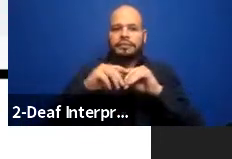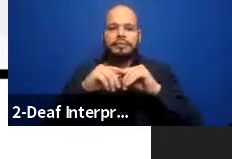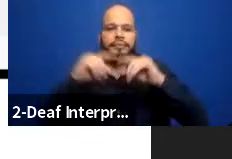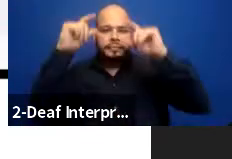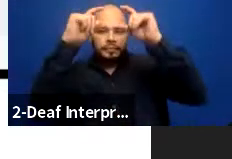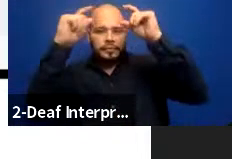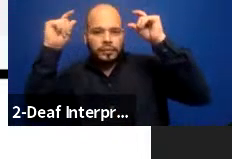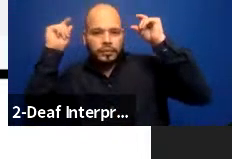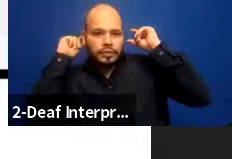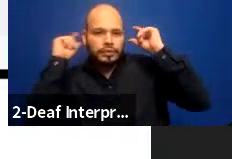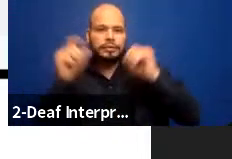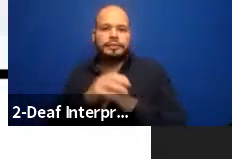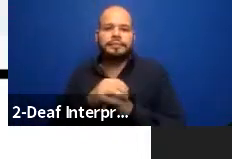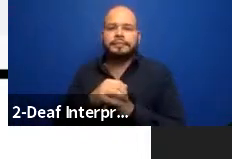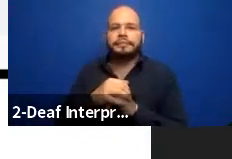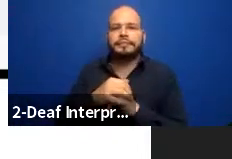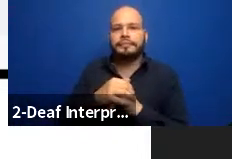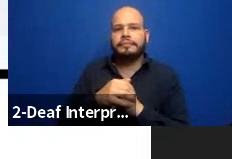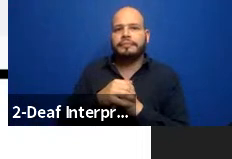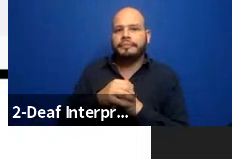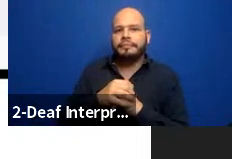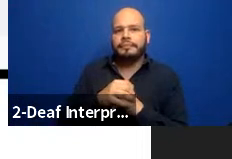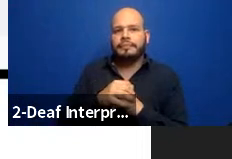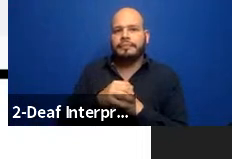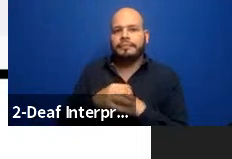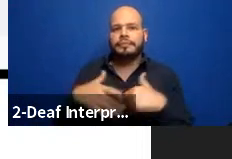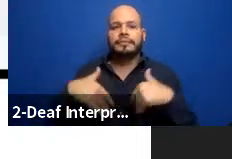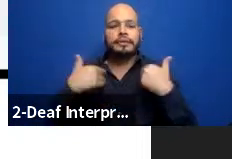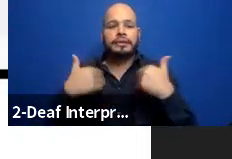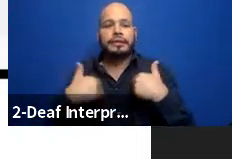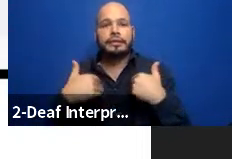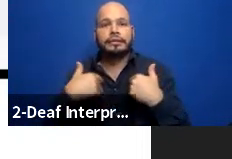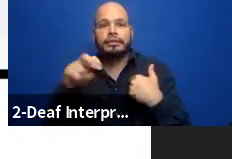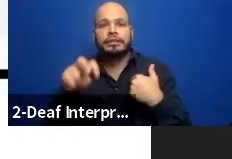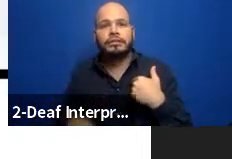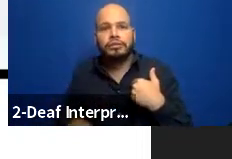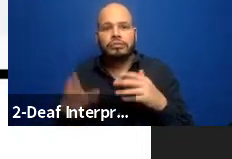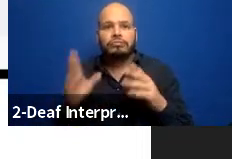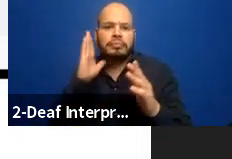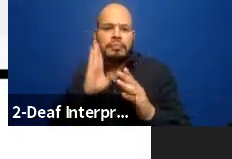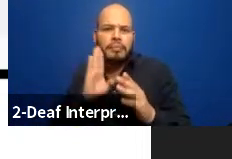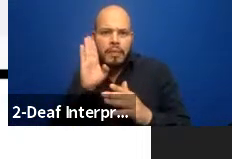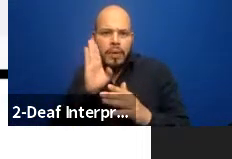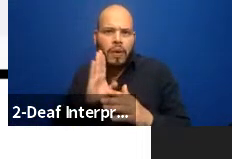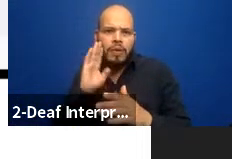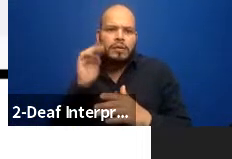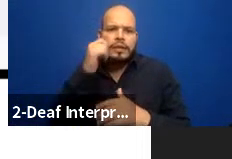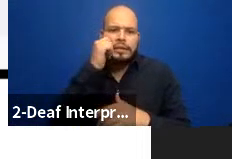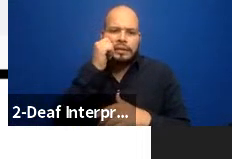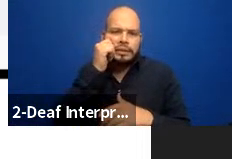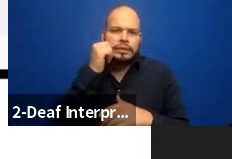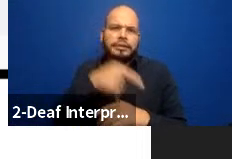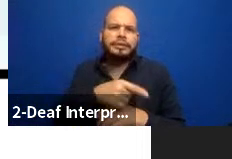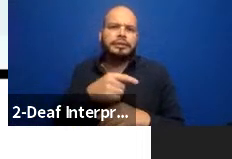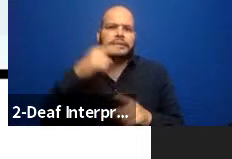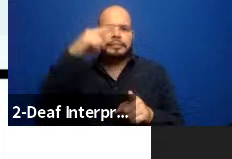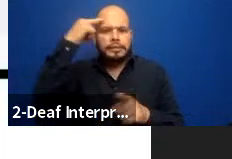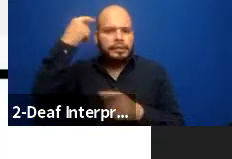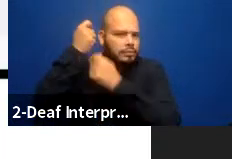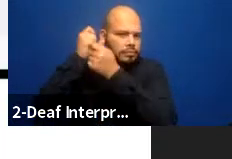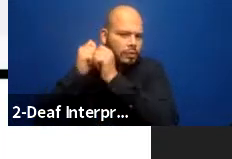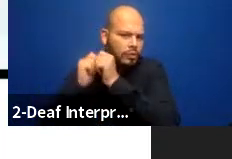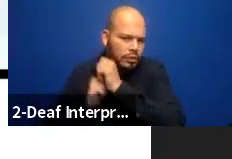with brown skin and Black braided shoulder length hair is kneeling at the foot of the garden bed, tending the